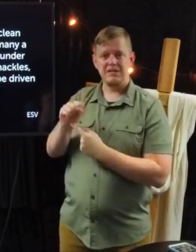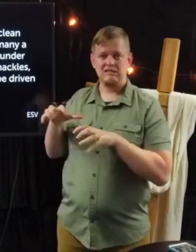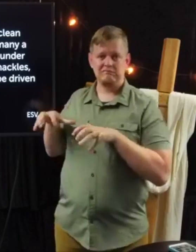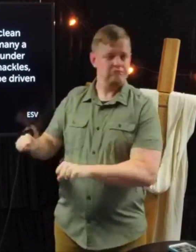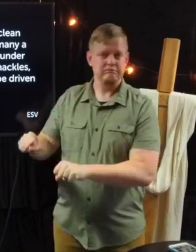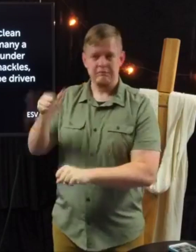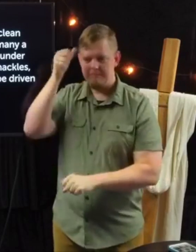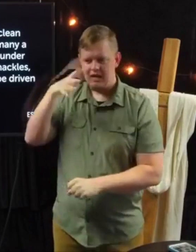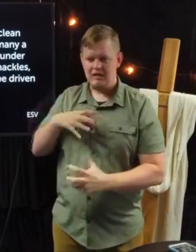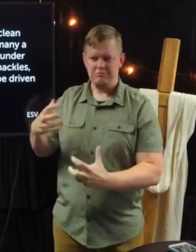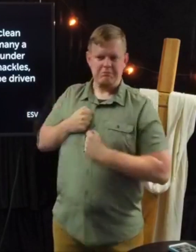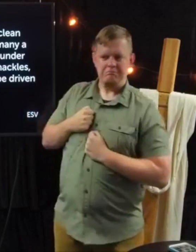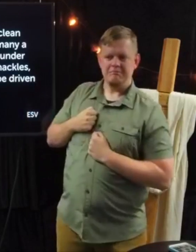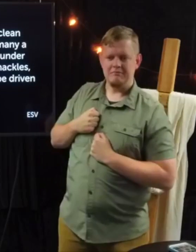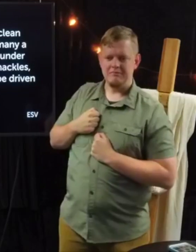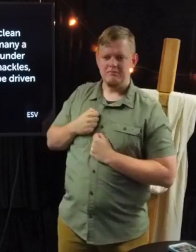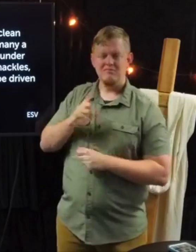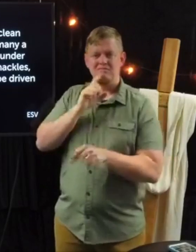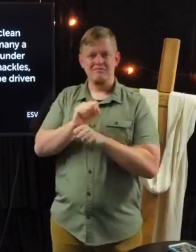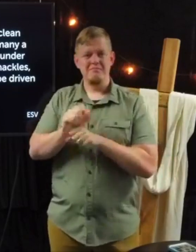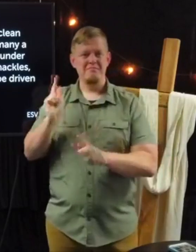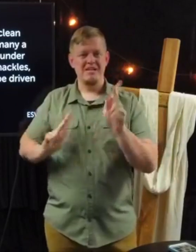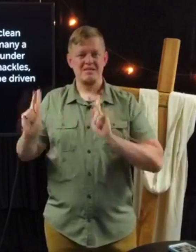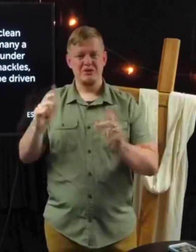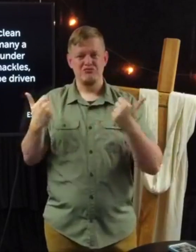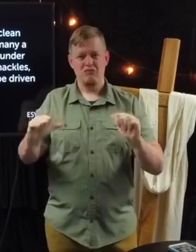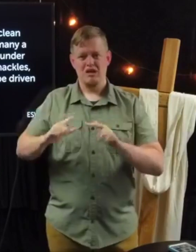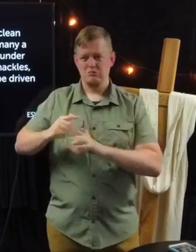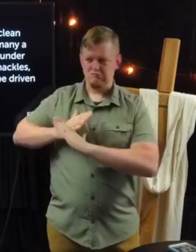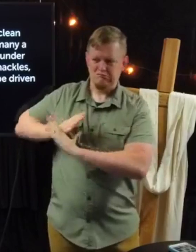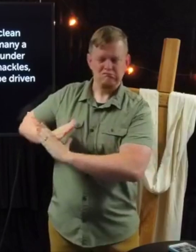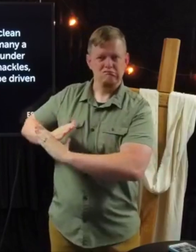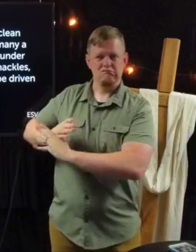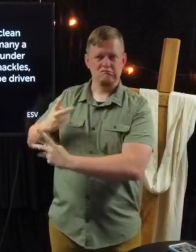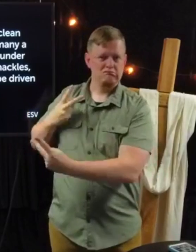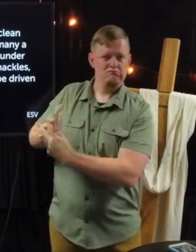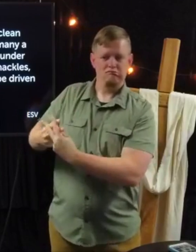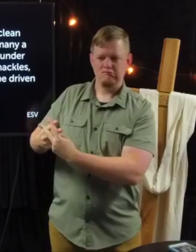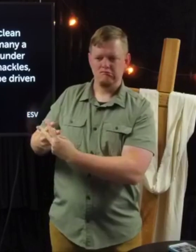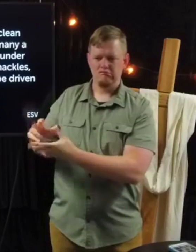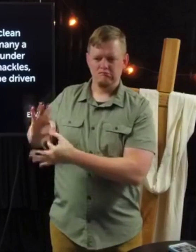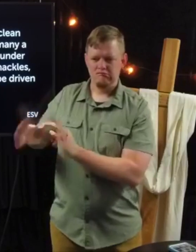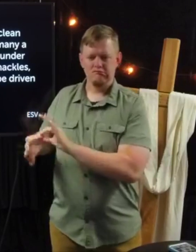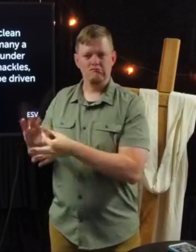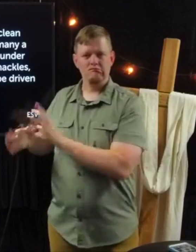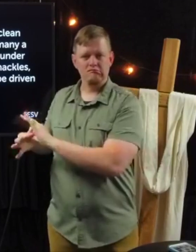him. He was kept under guard and bound with chains and shackles, but he would break the bonds and be driven by